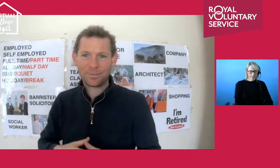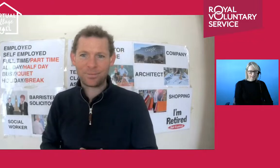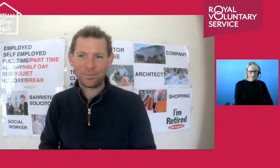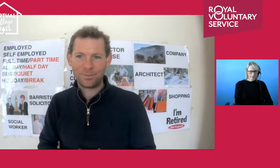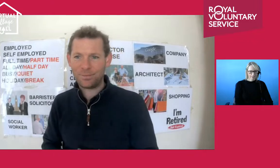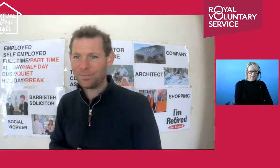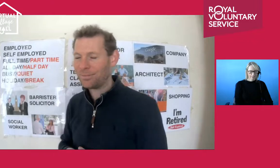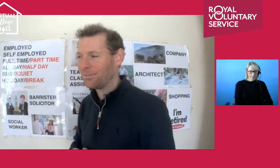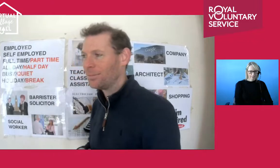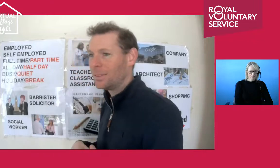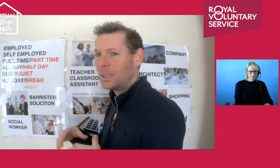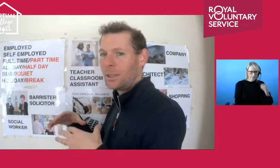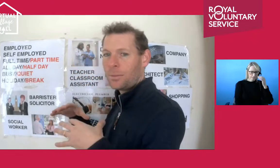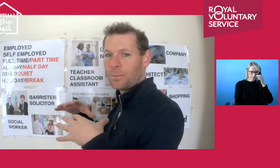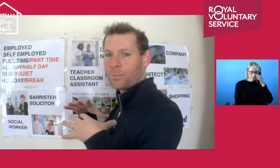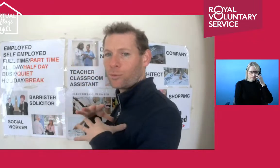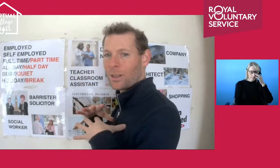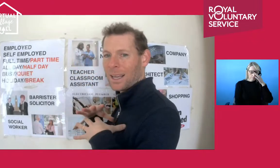Break.